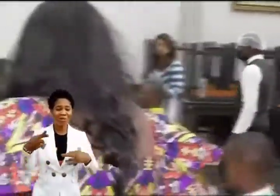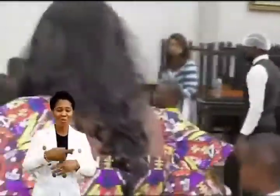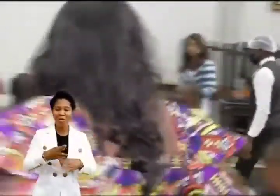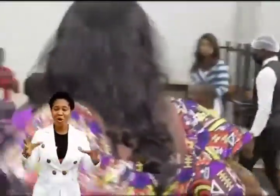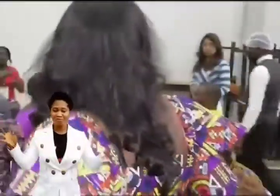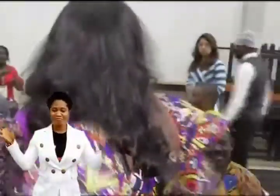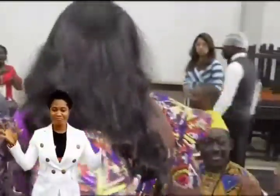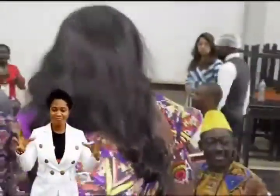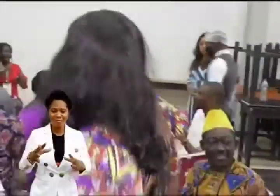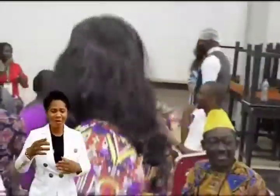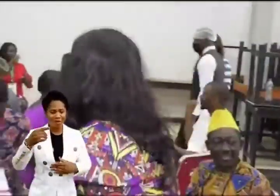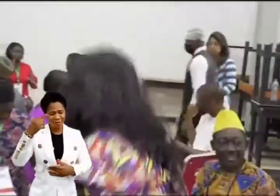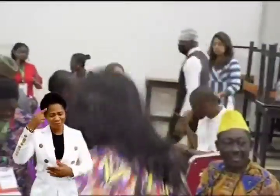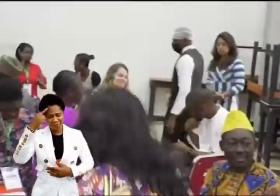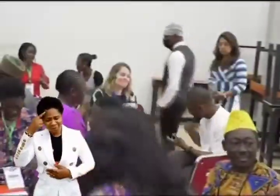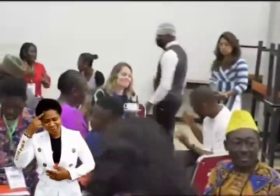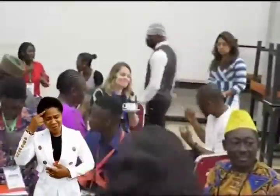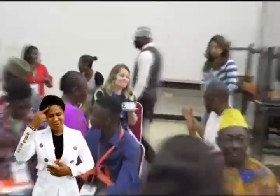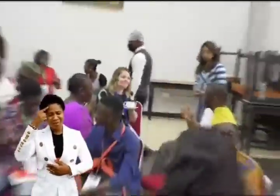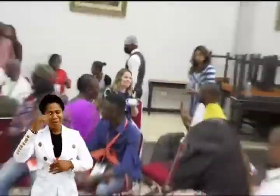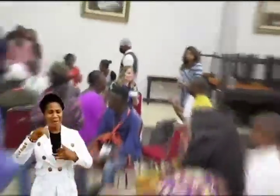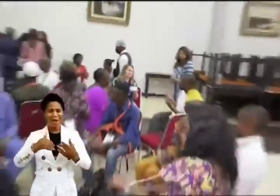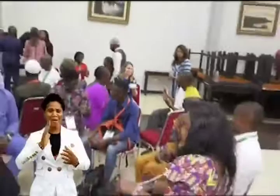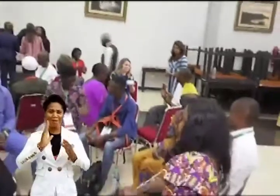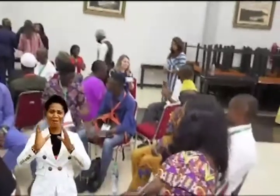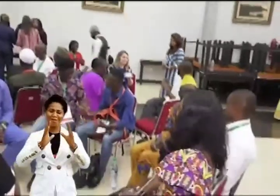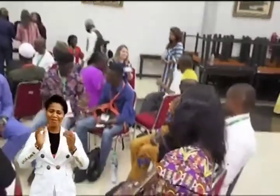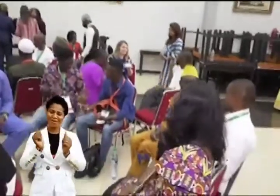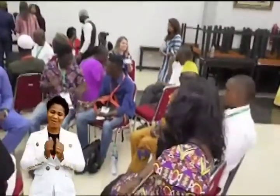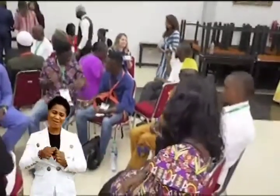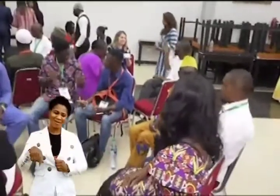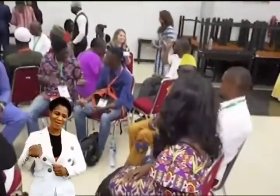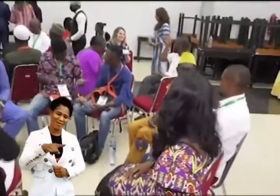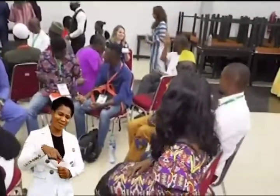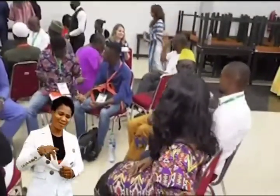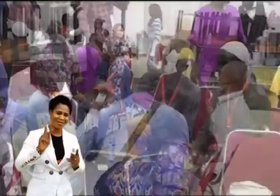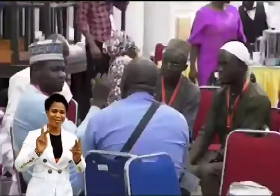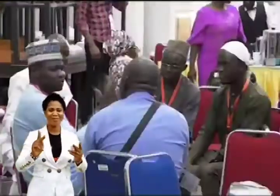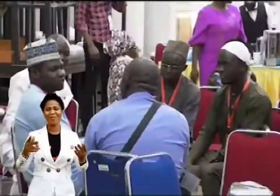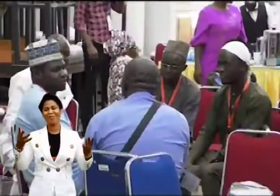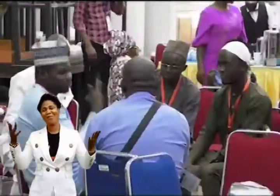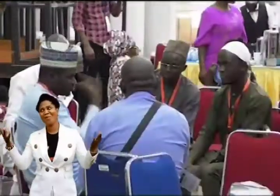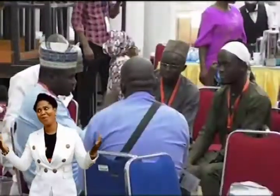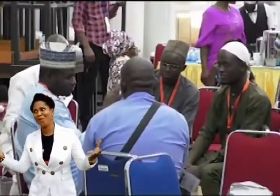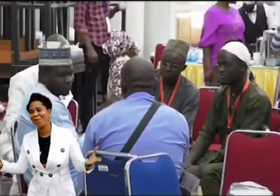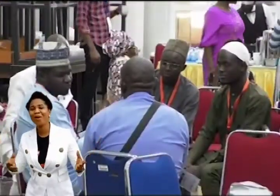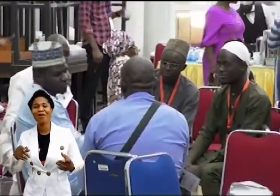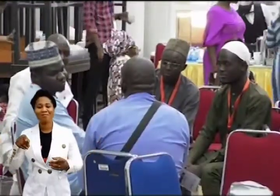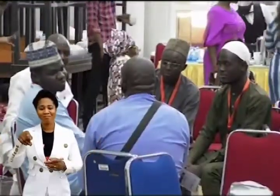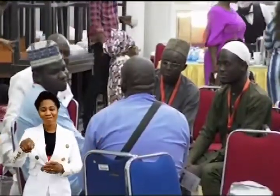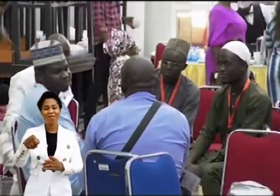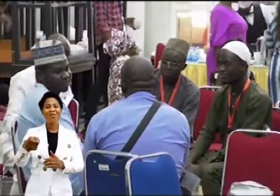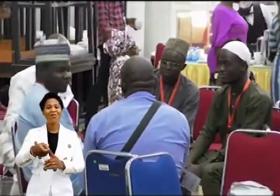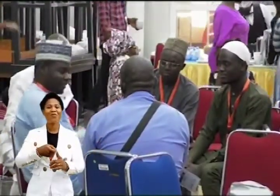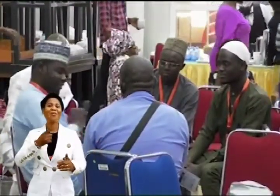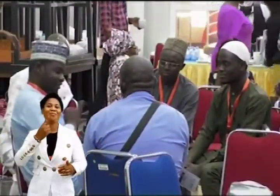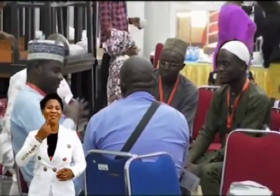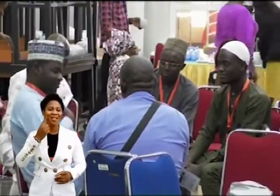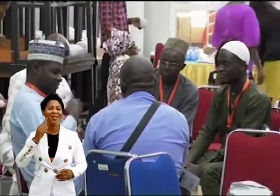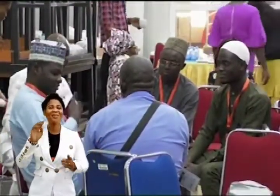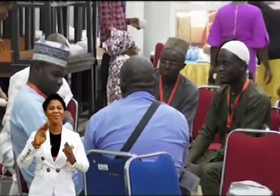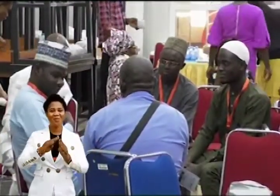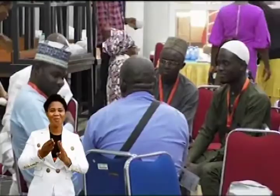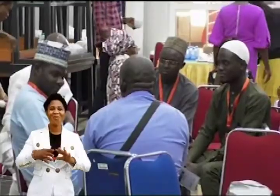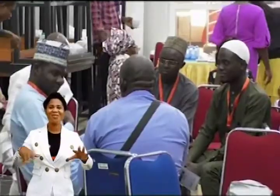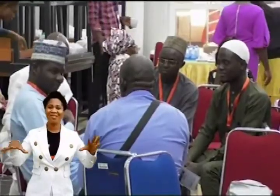They are from the deaf community, and I'm meeting to strategize on how to strengthen deaf education in